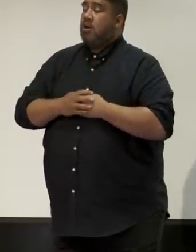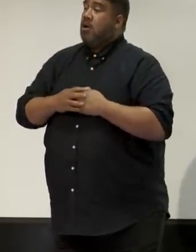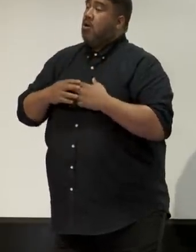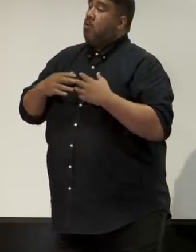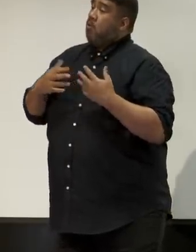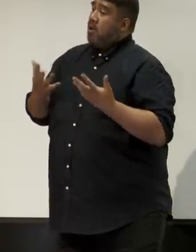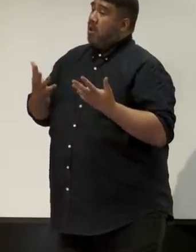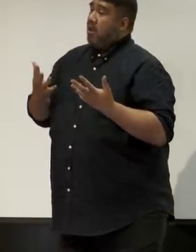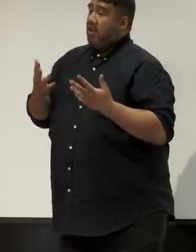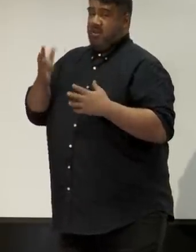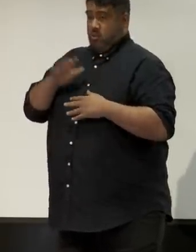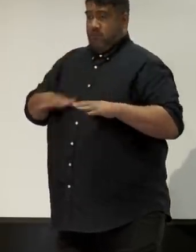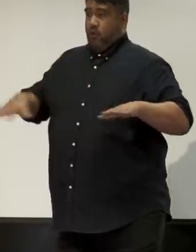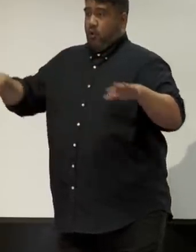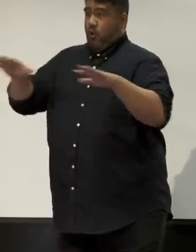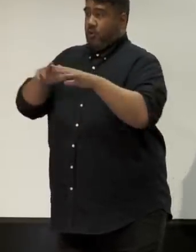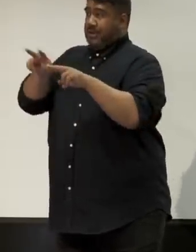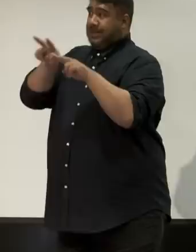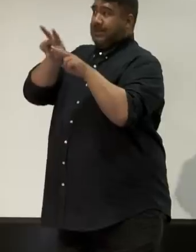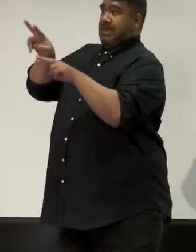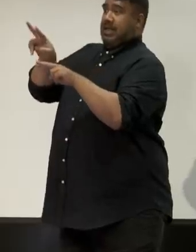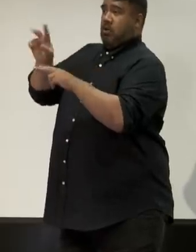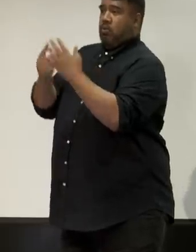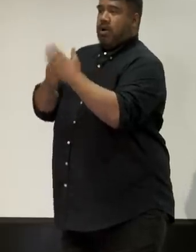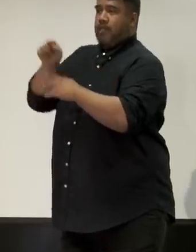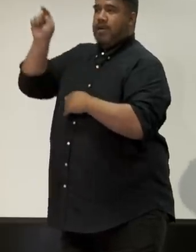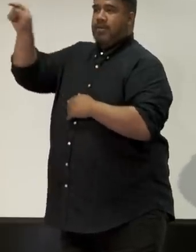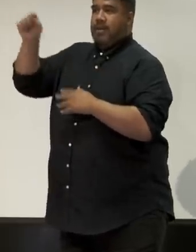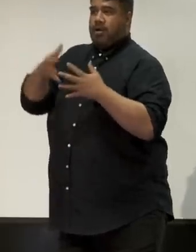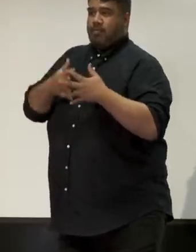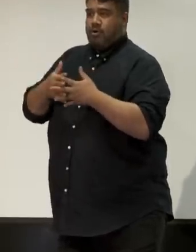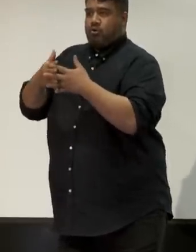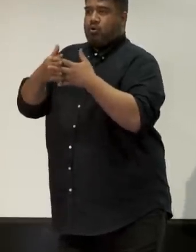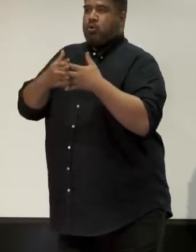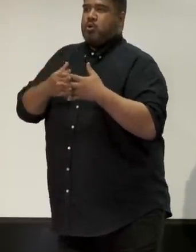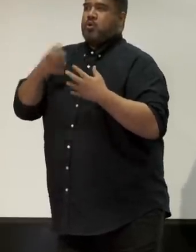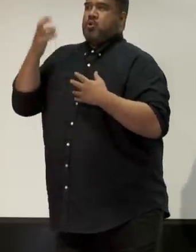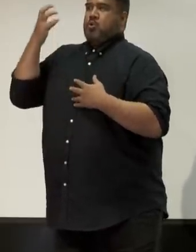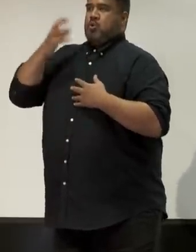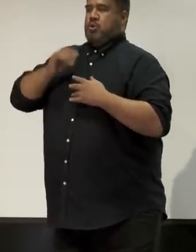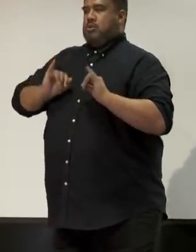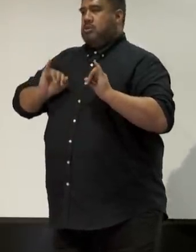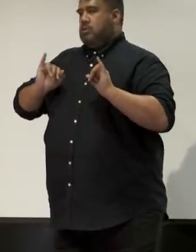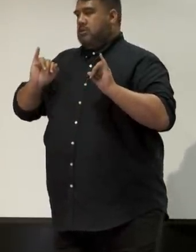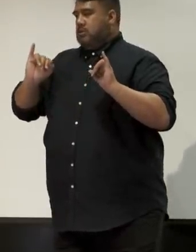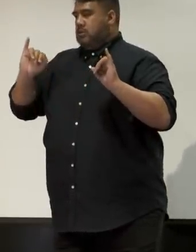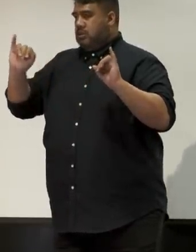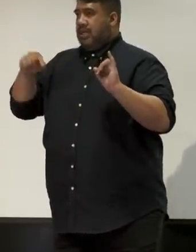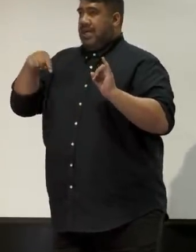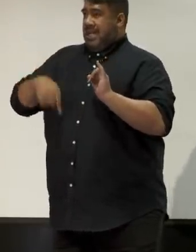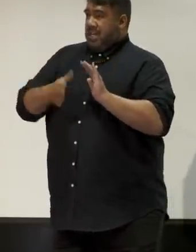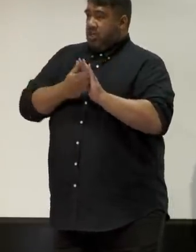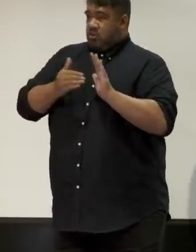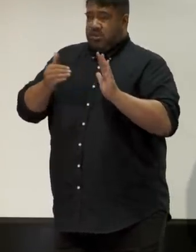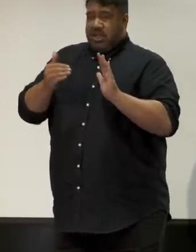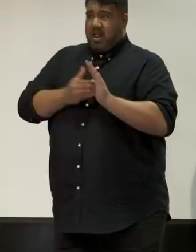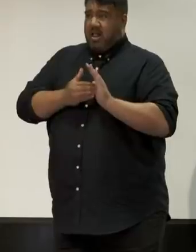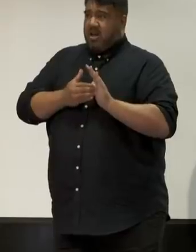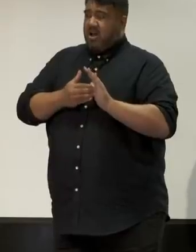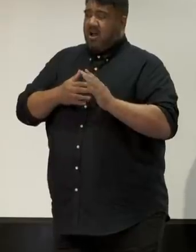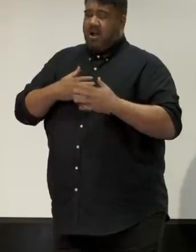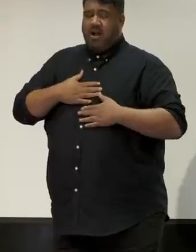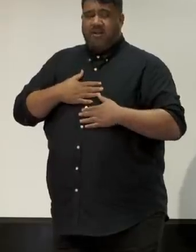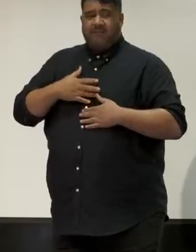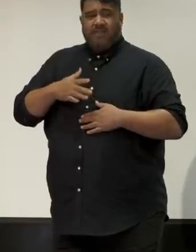have all witnessed from afar. And I've already said it was a horrific act and that in New Zealand I pride ourselves on being